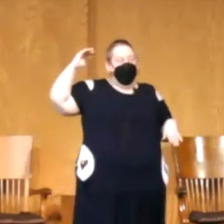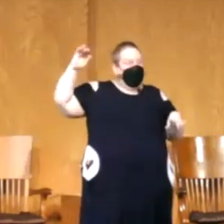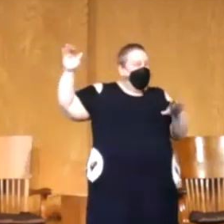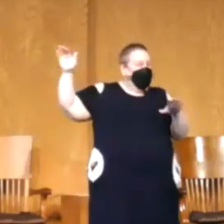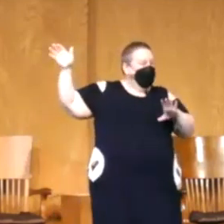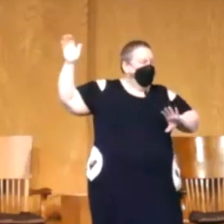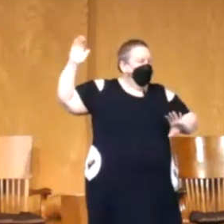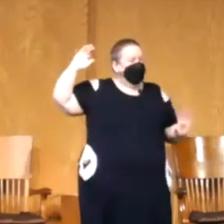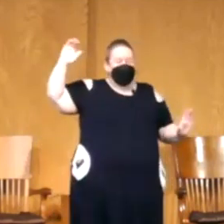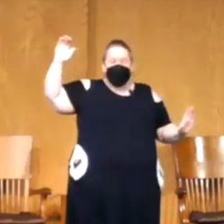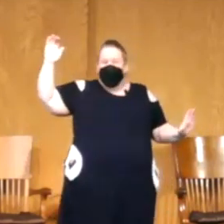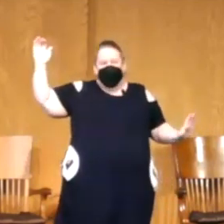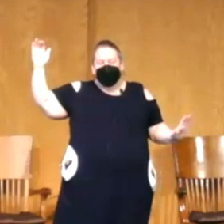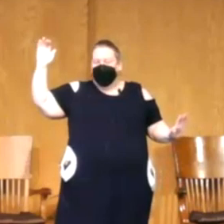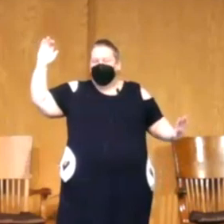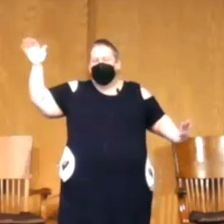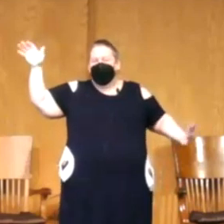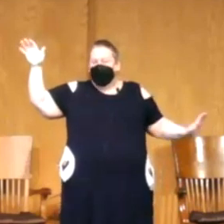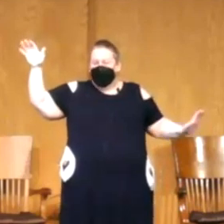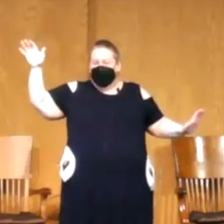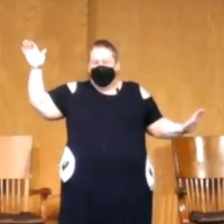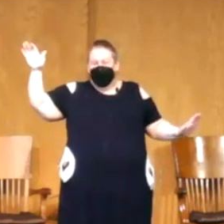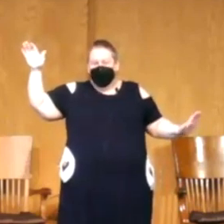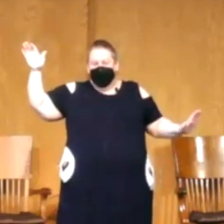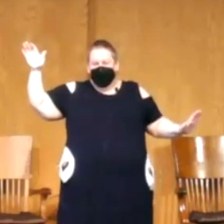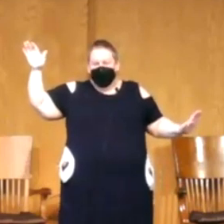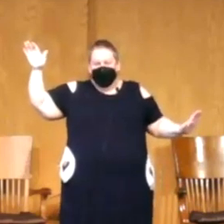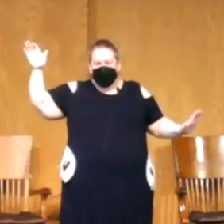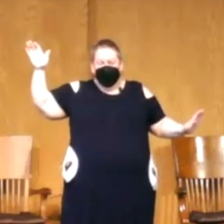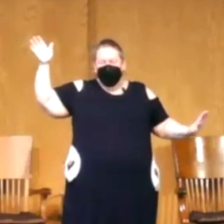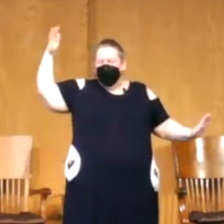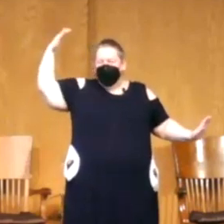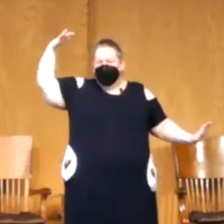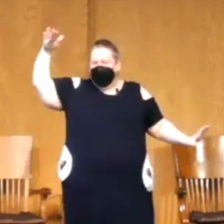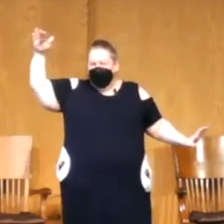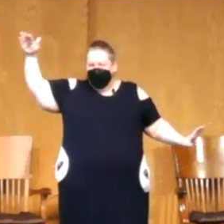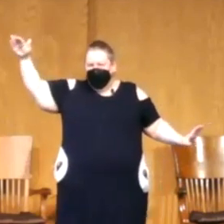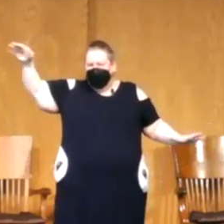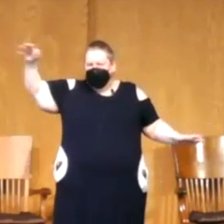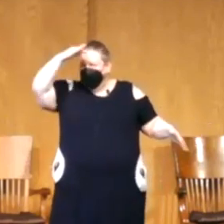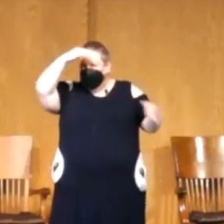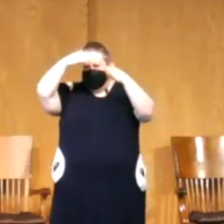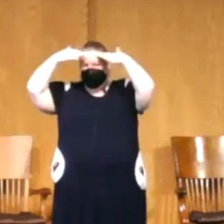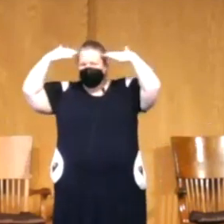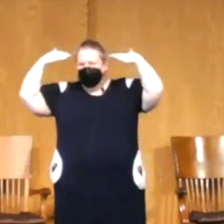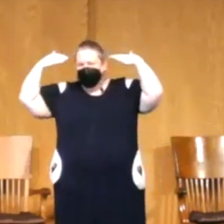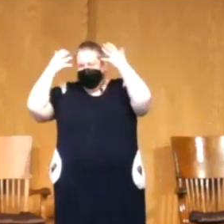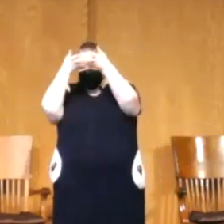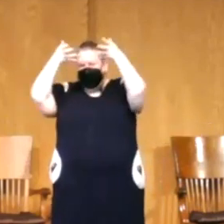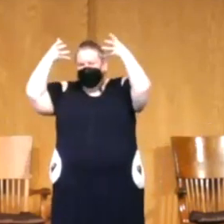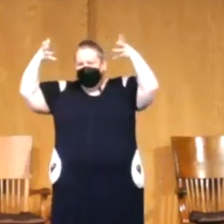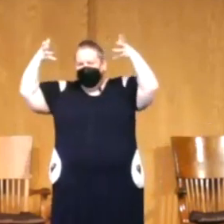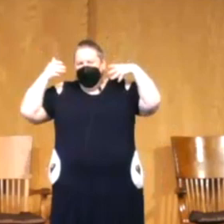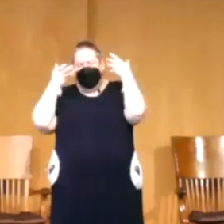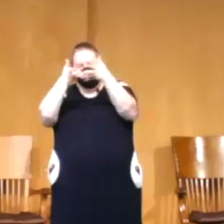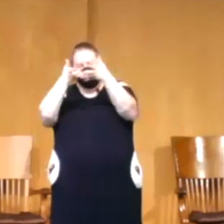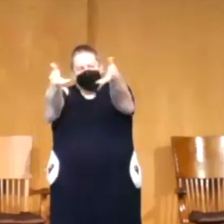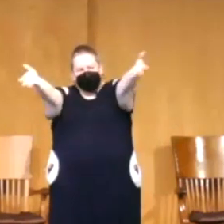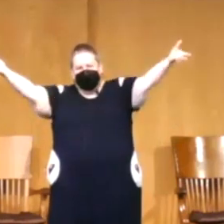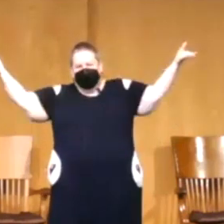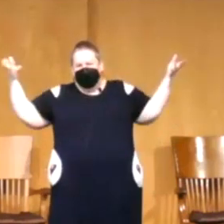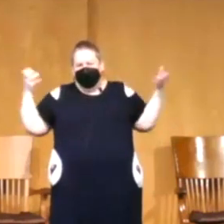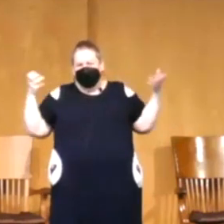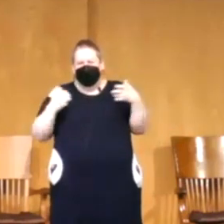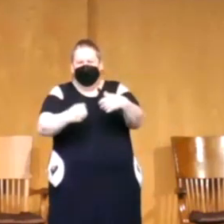pledges come out and you're ahead of the budget. Lean into that with me. Just